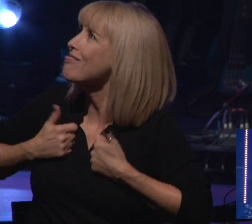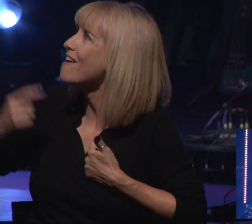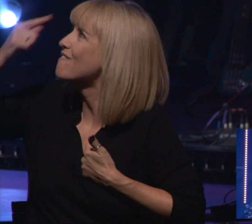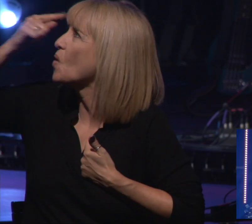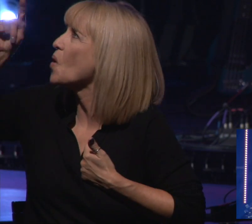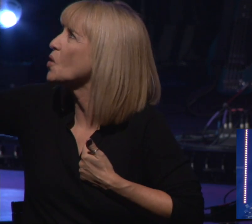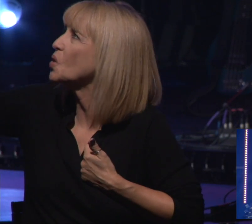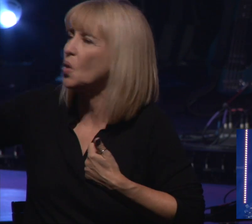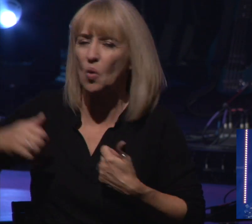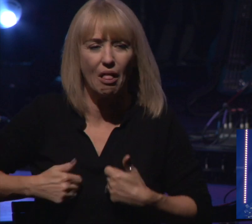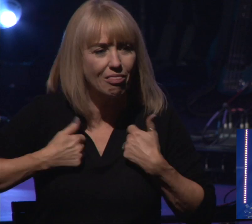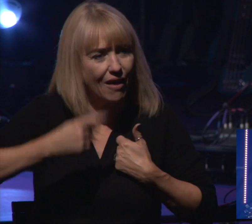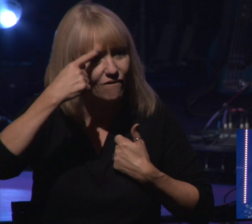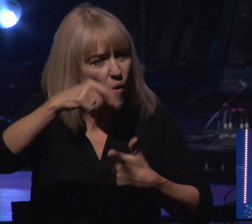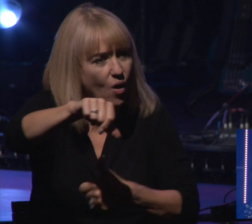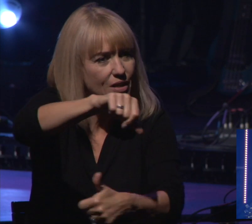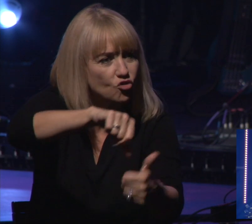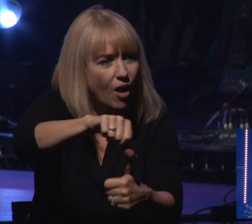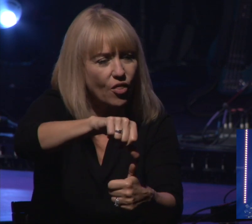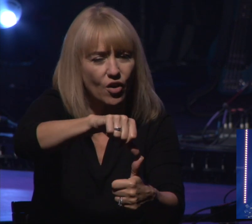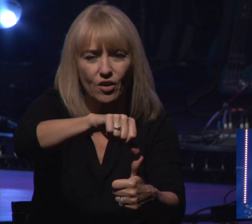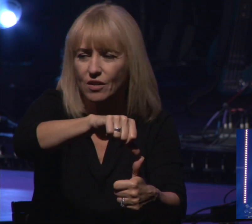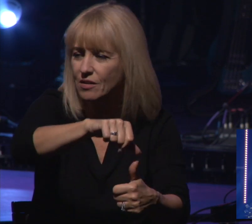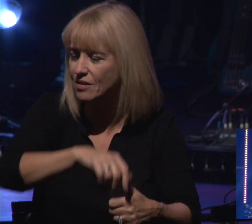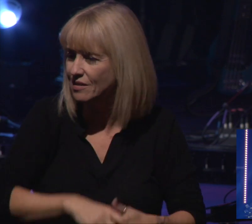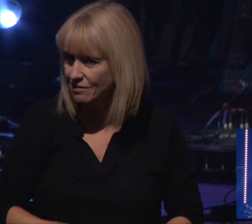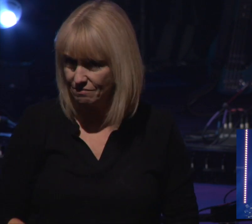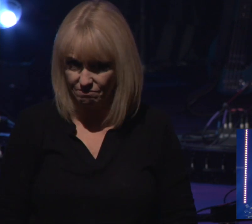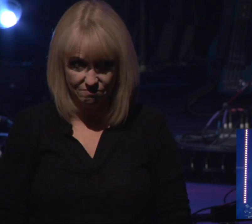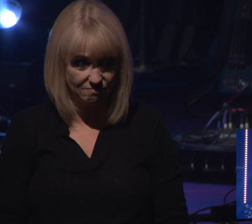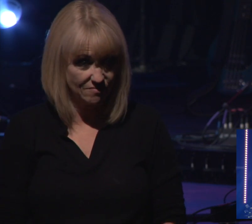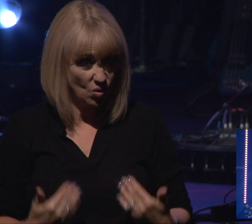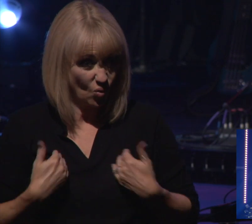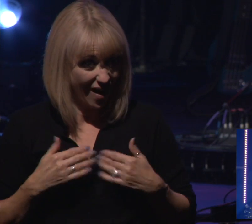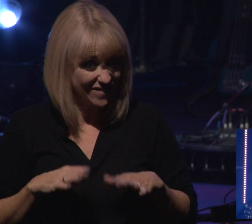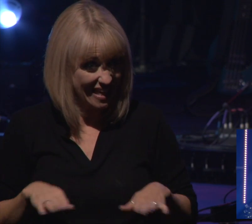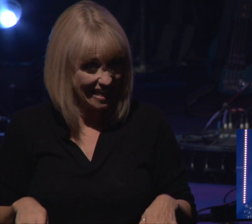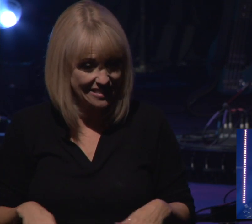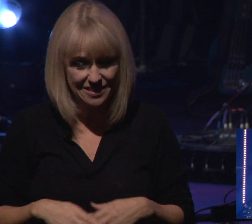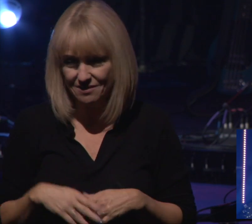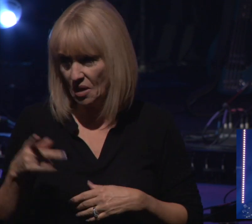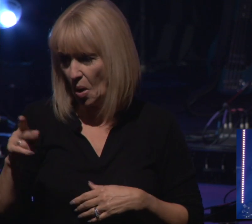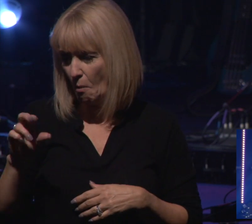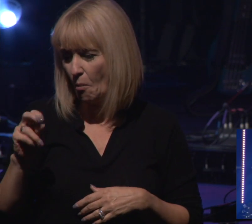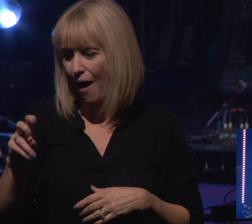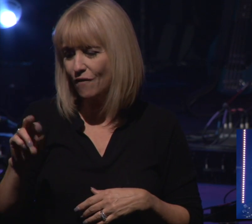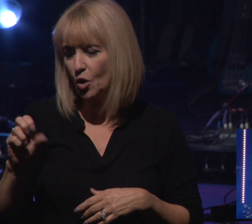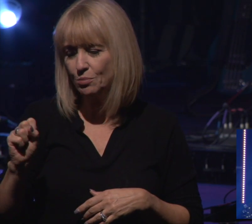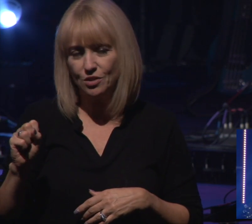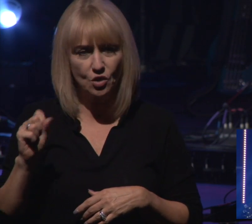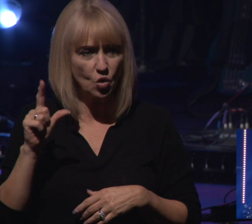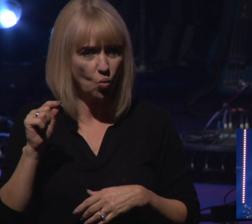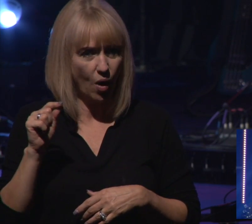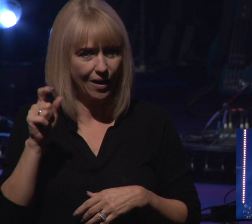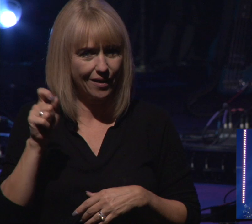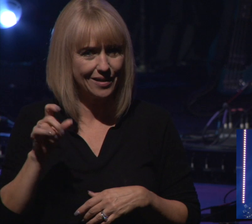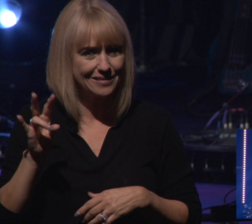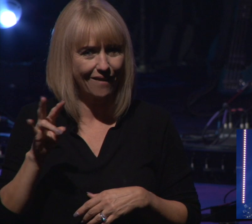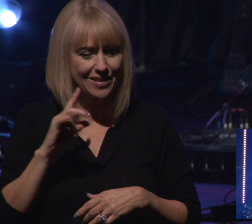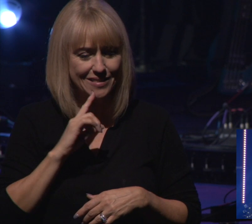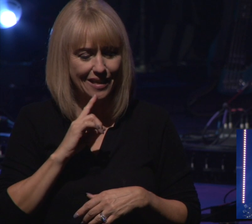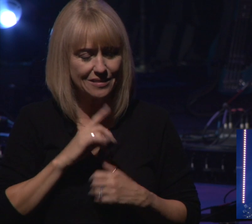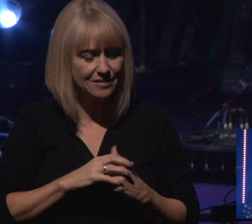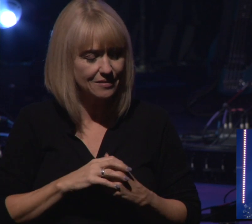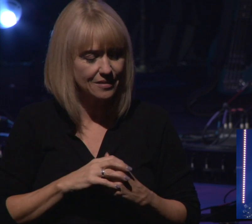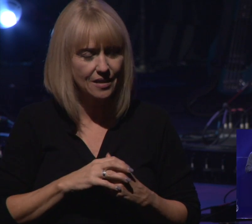committed relationship with each other. Standing by it. If you have kids, you need to listen to Proverbs 20, verse 7.